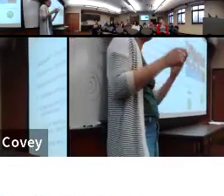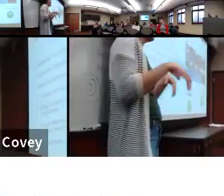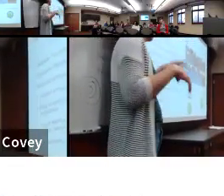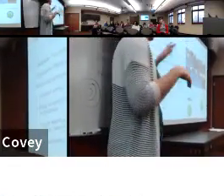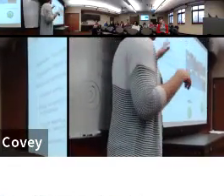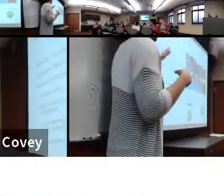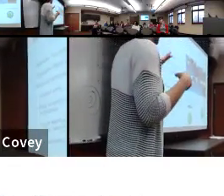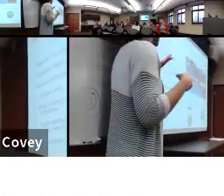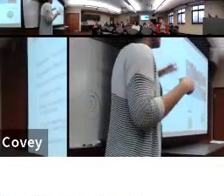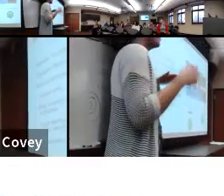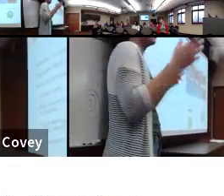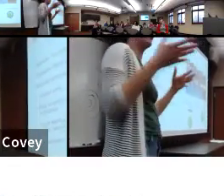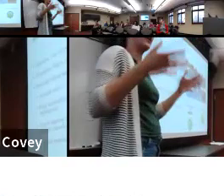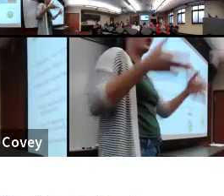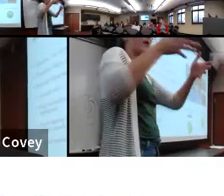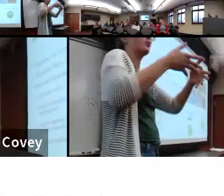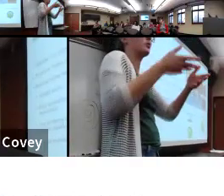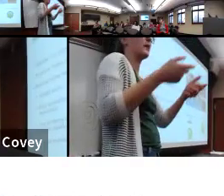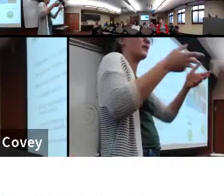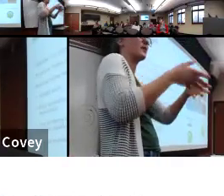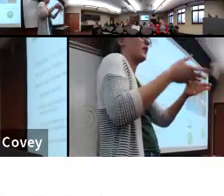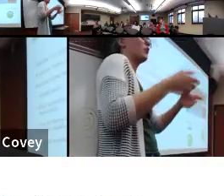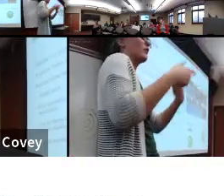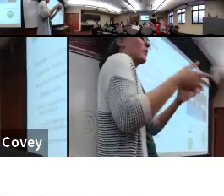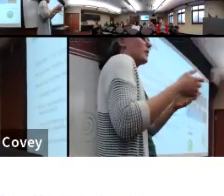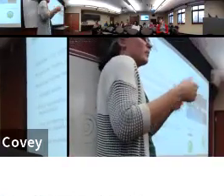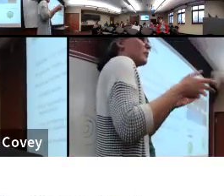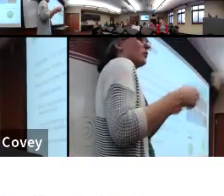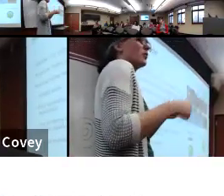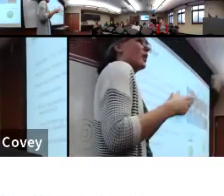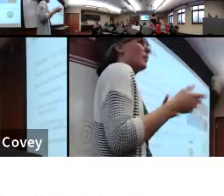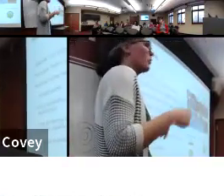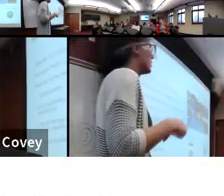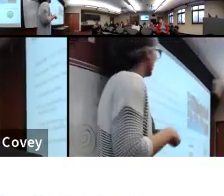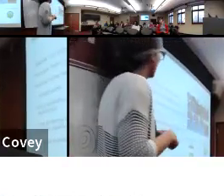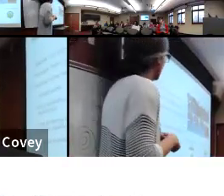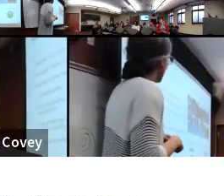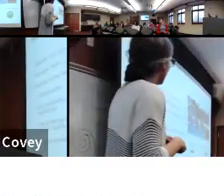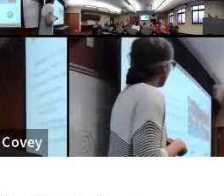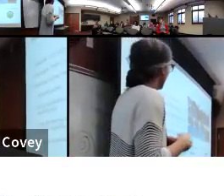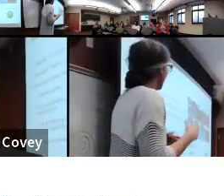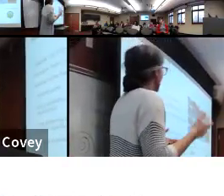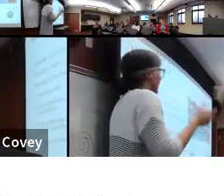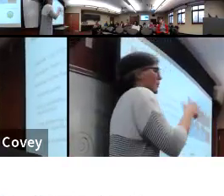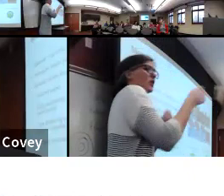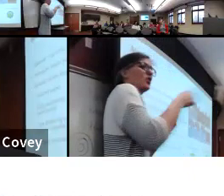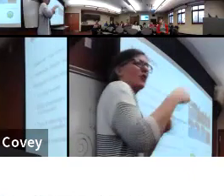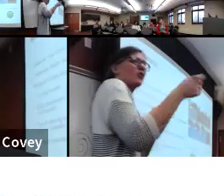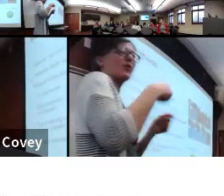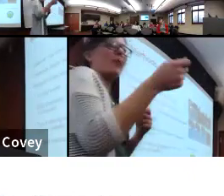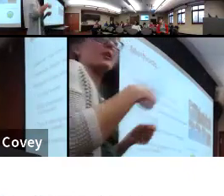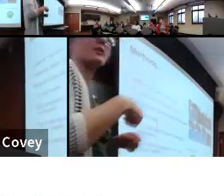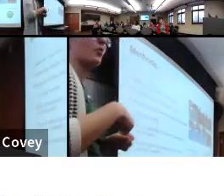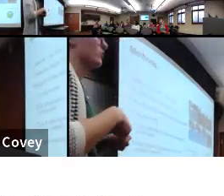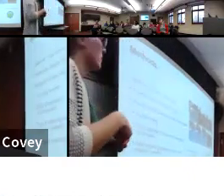person, there was a meeting, so they come up to some kind of seller of something, popsicle seller, balloon seller. Then there's an